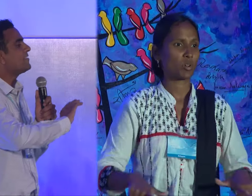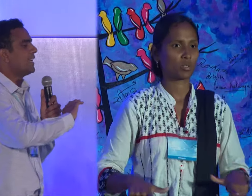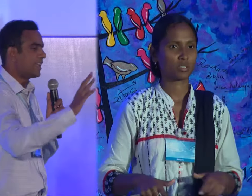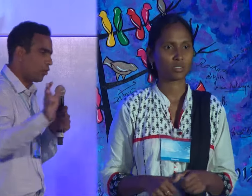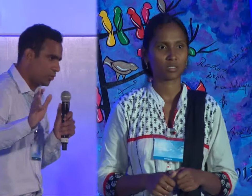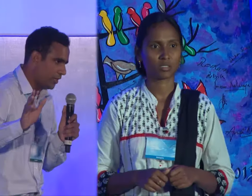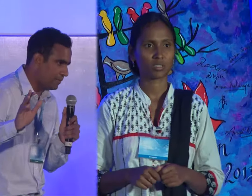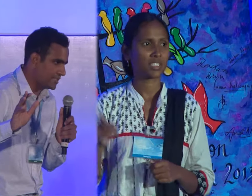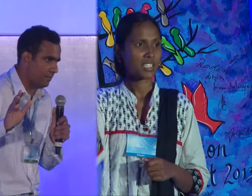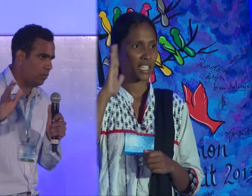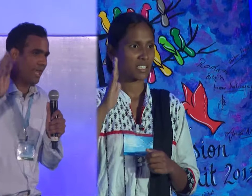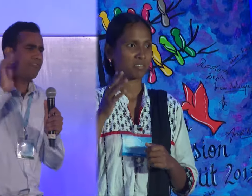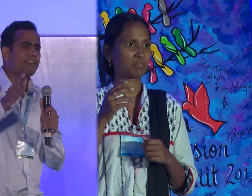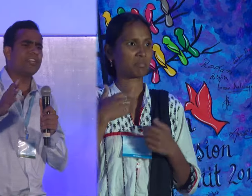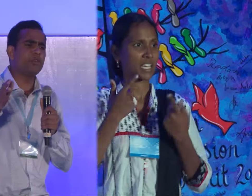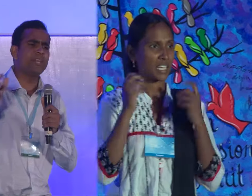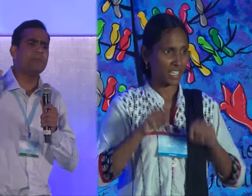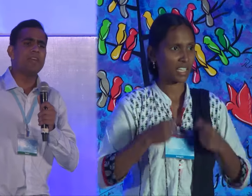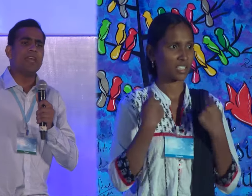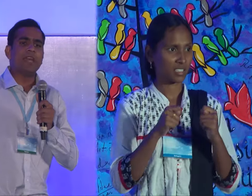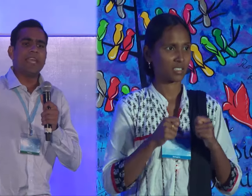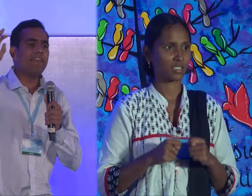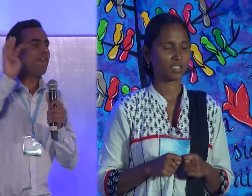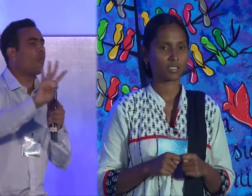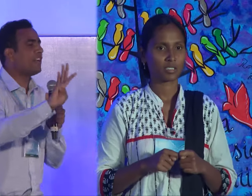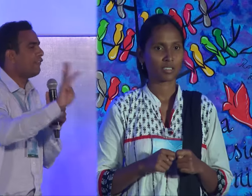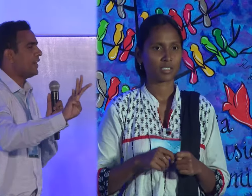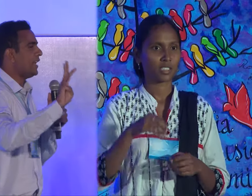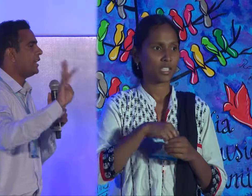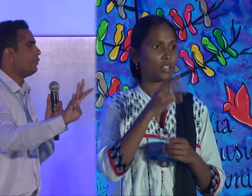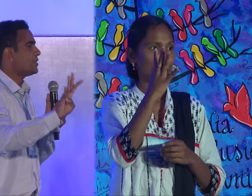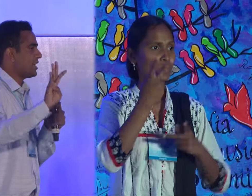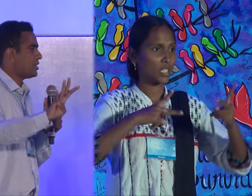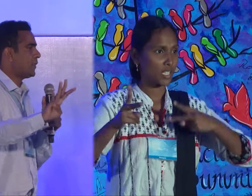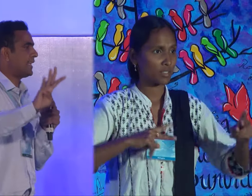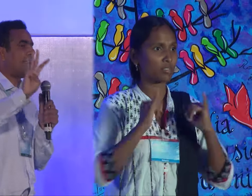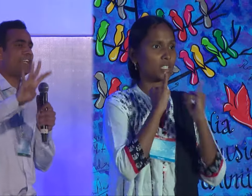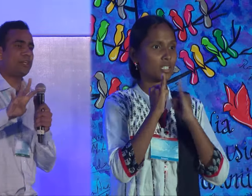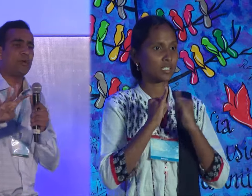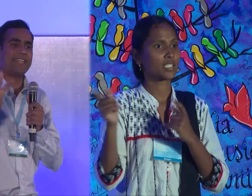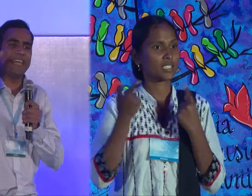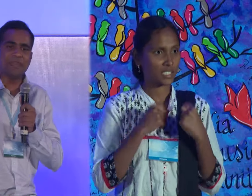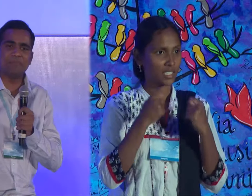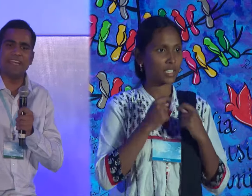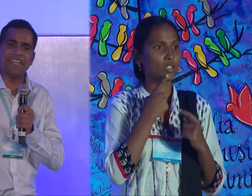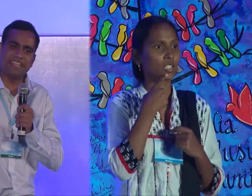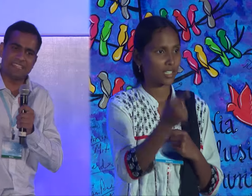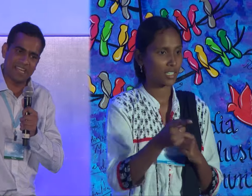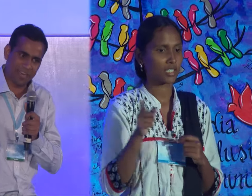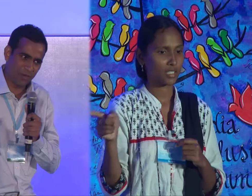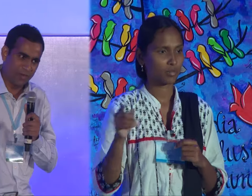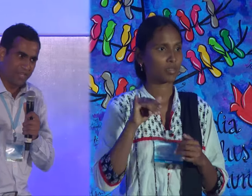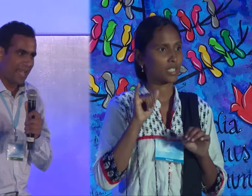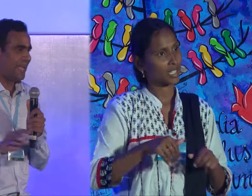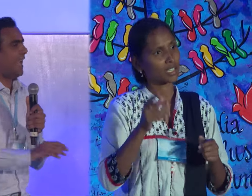longer believes that he can go to the Olympics. I mean, while we were interviewing him, in 4 different interview sessions, we tried to tell him that it